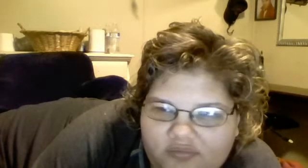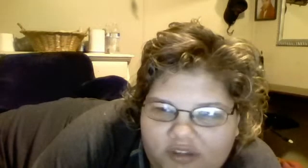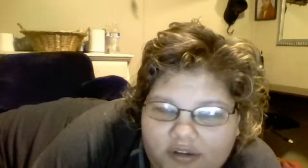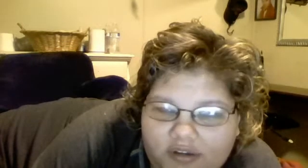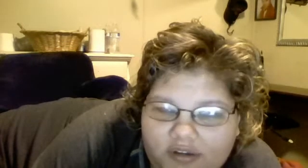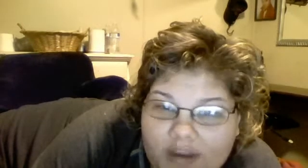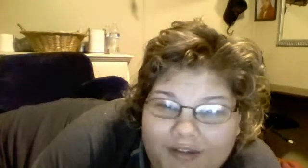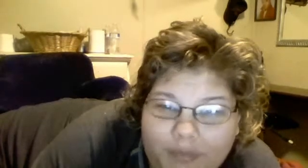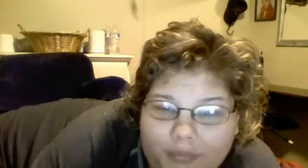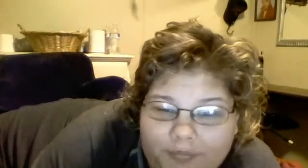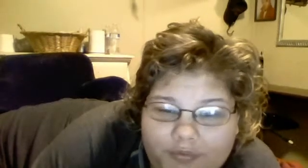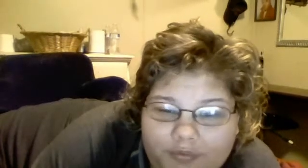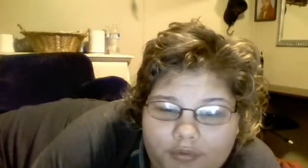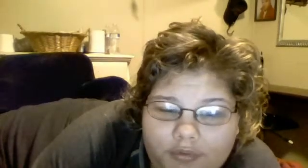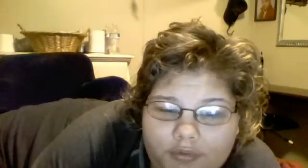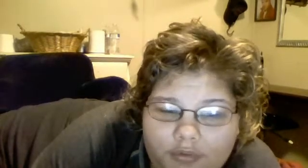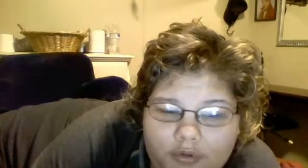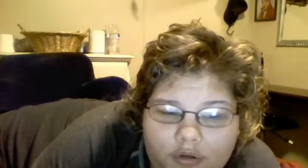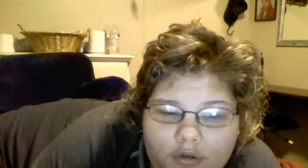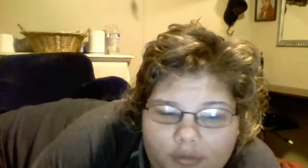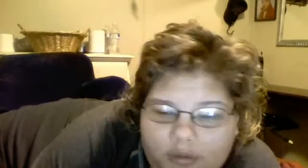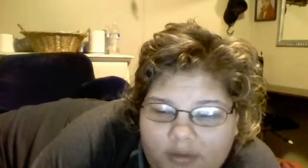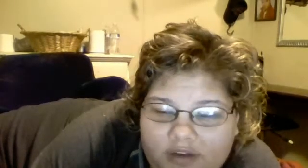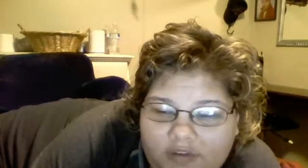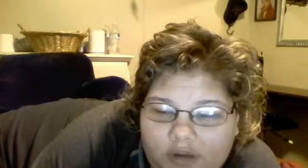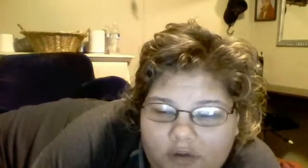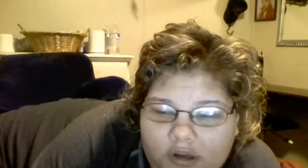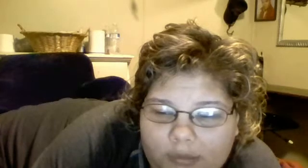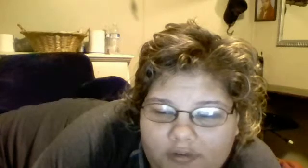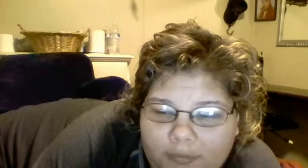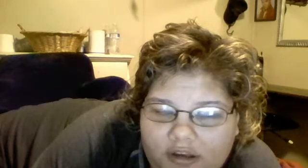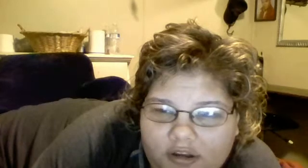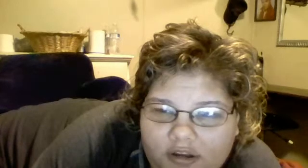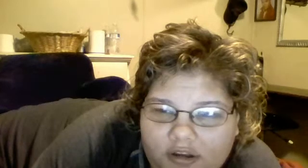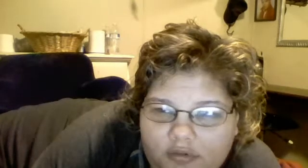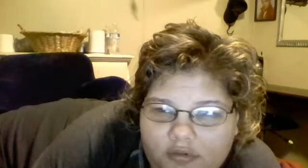That's why I love them. I mean, it's over now. I mean, it's been